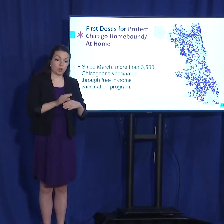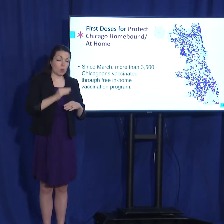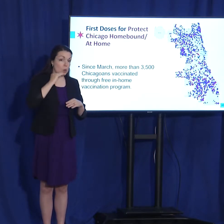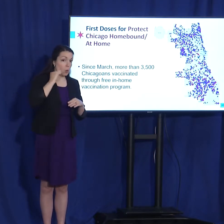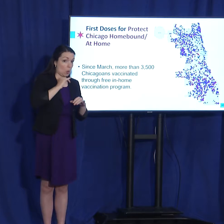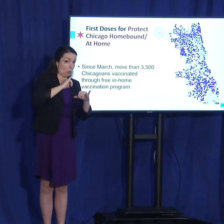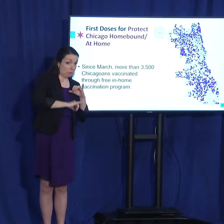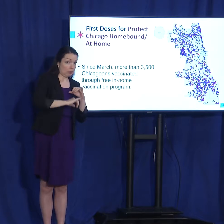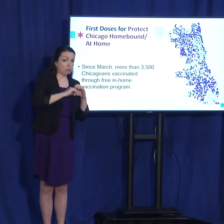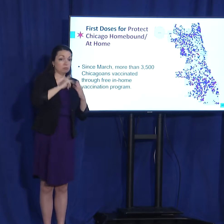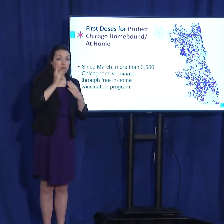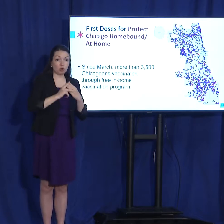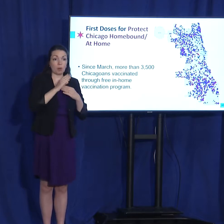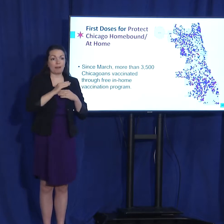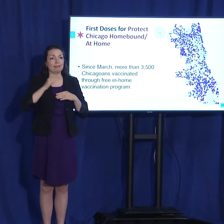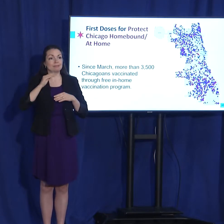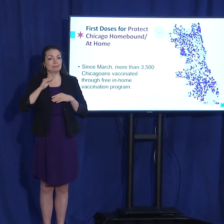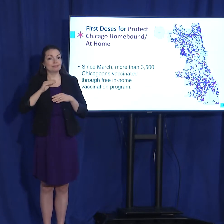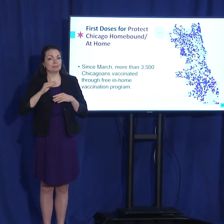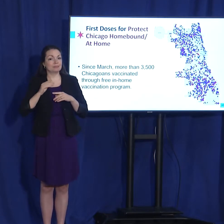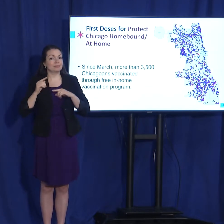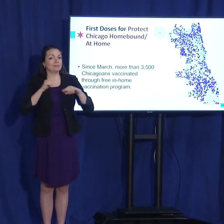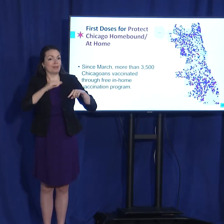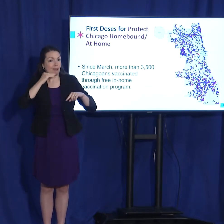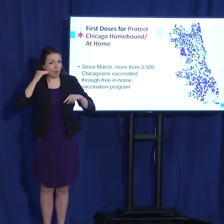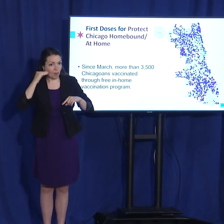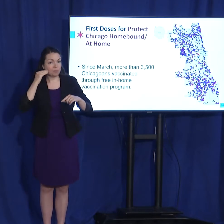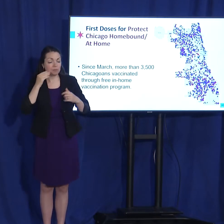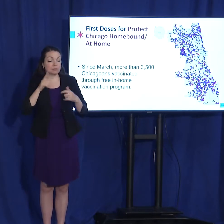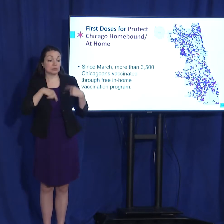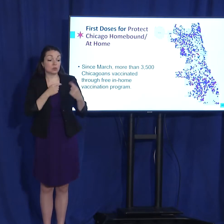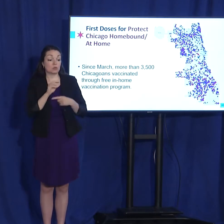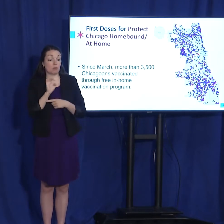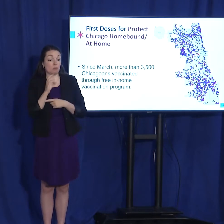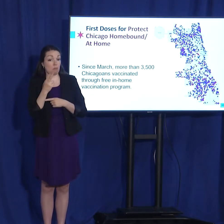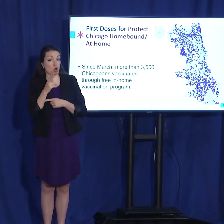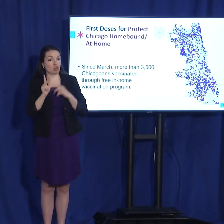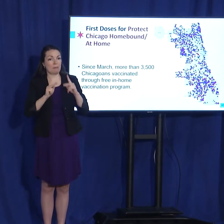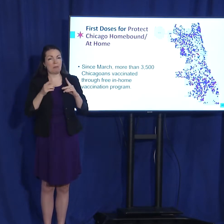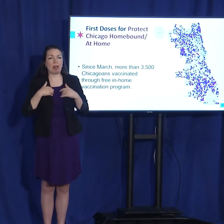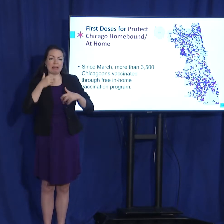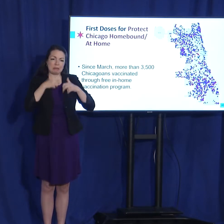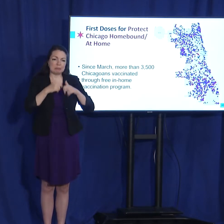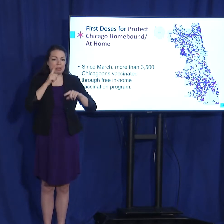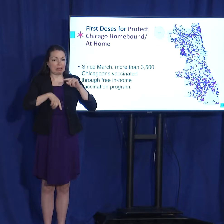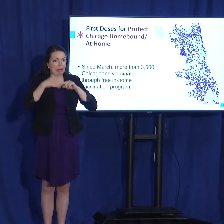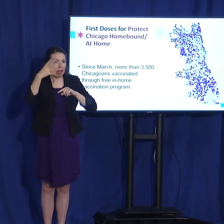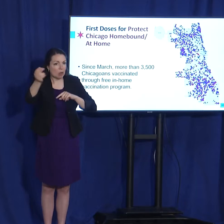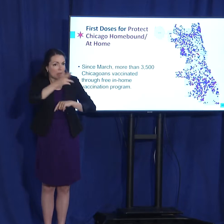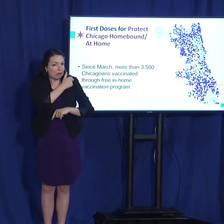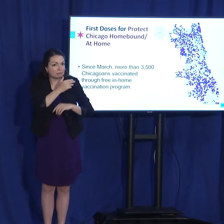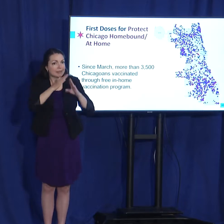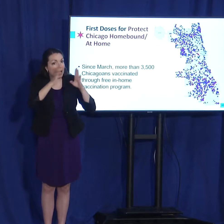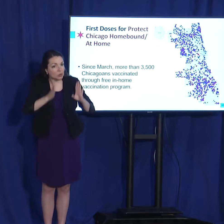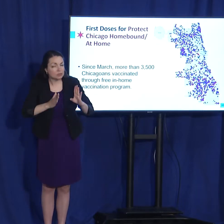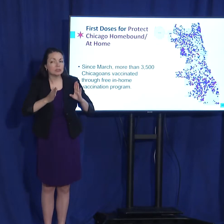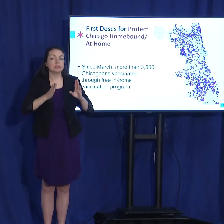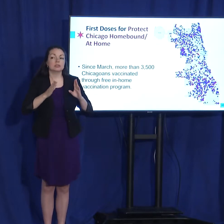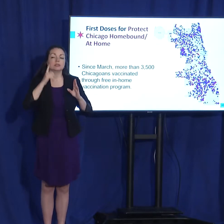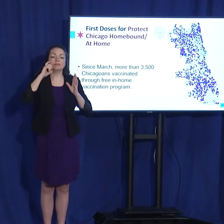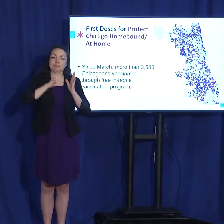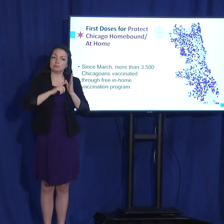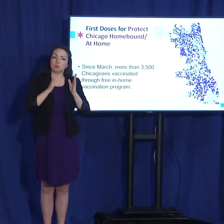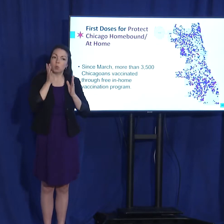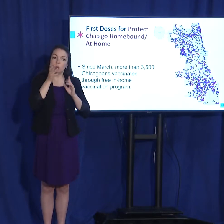at home. So since March, we started first with people who had difficulty leaving their home, and then we expanded it so